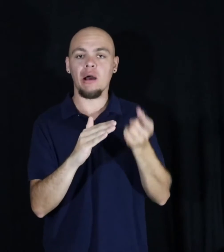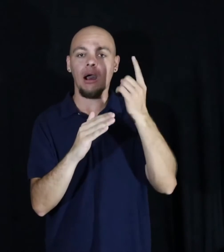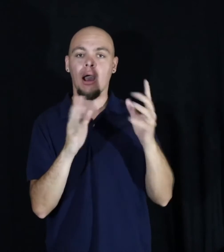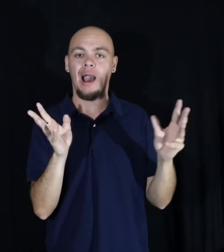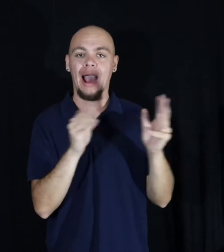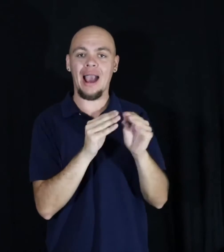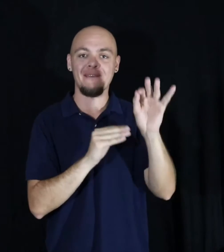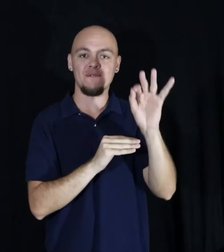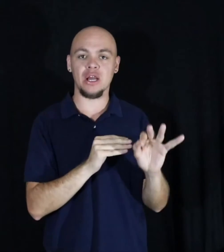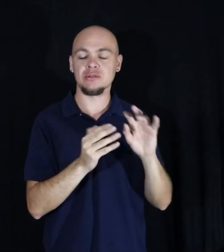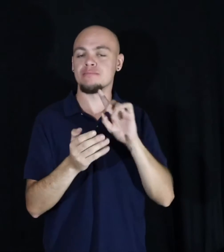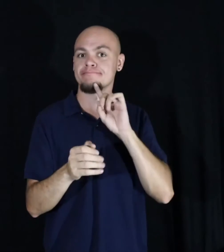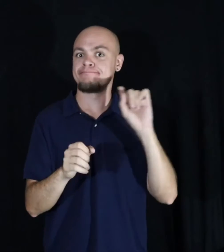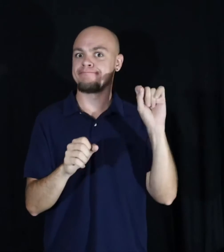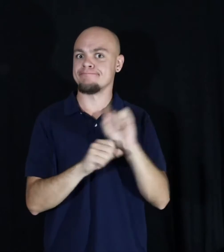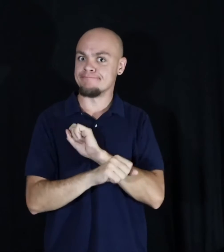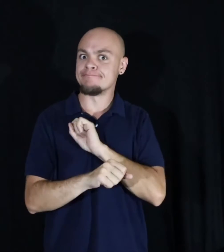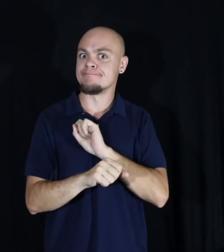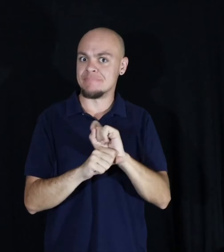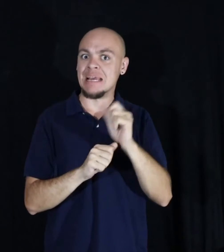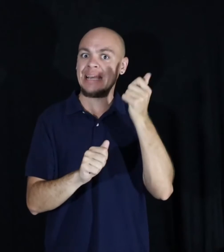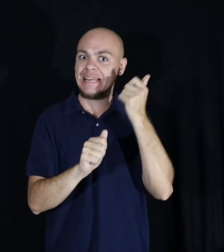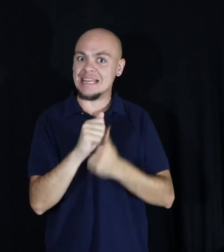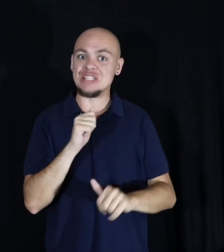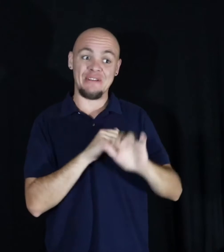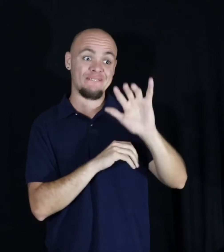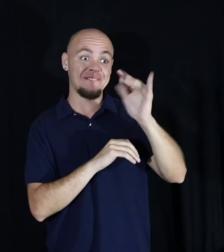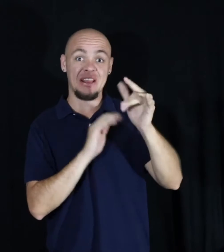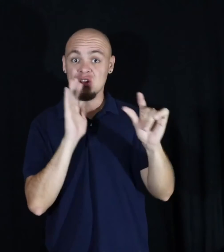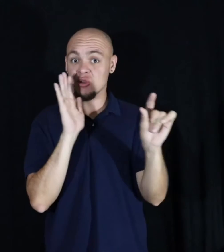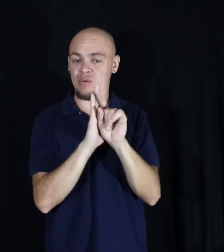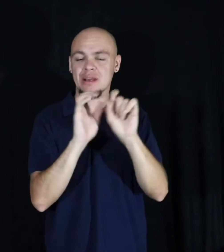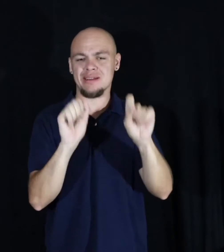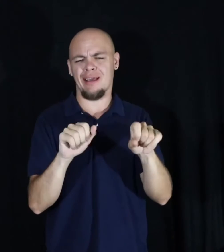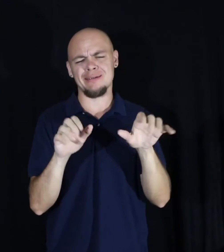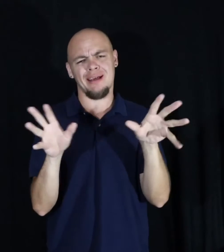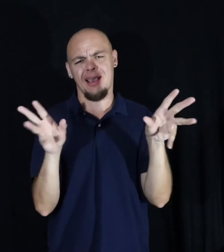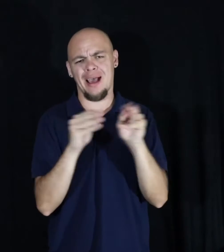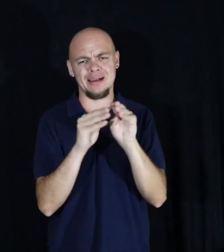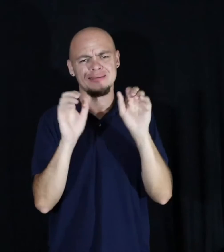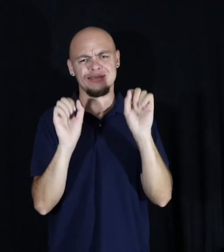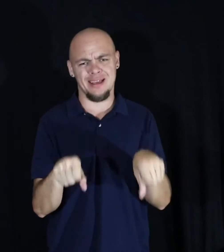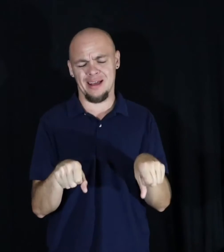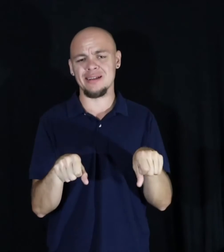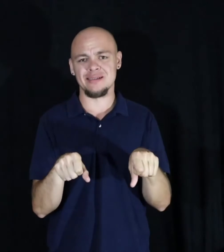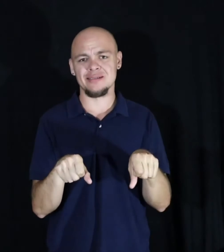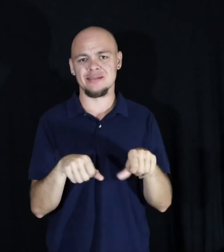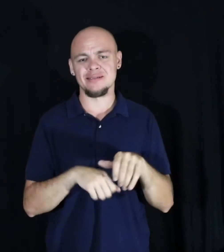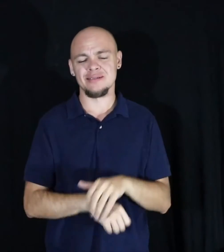fractions, you better believe that every fifth grader can do it as well.